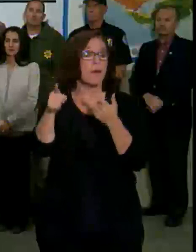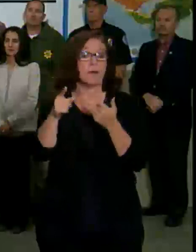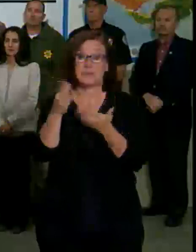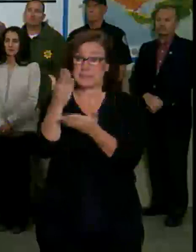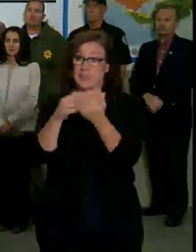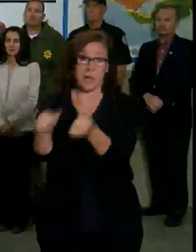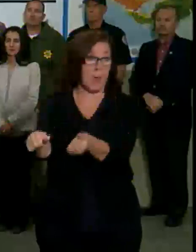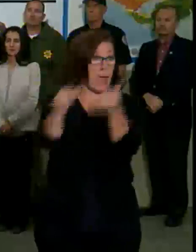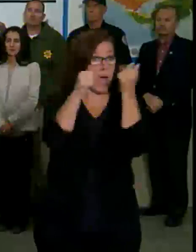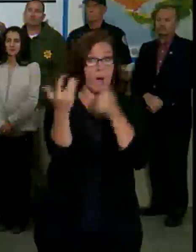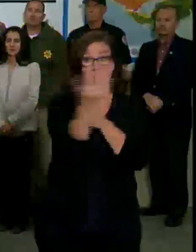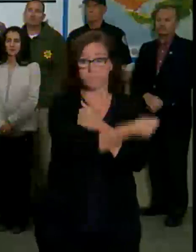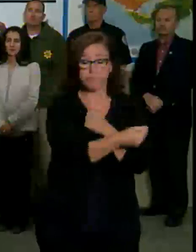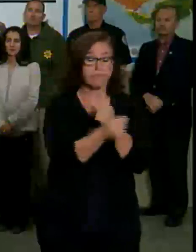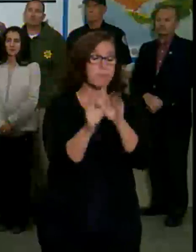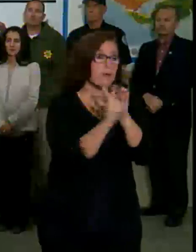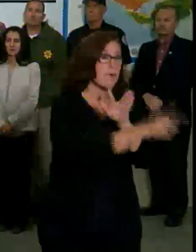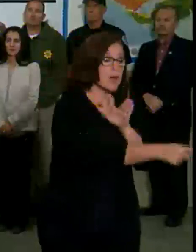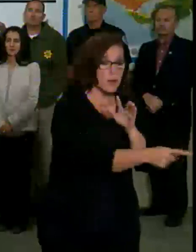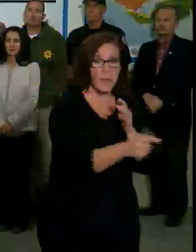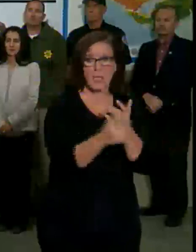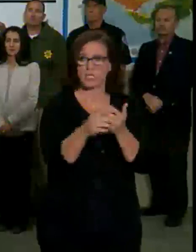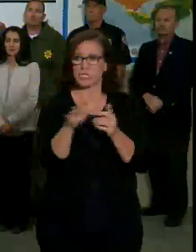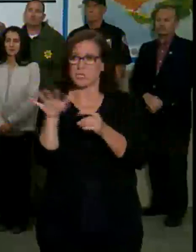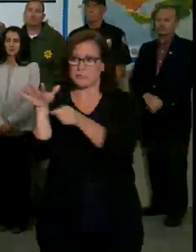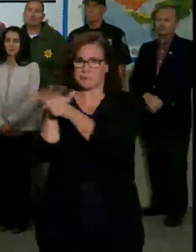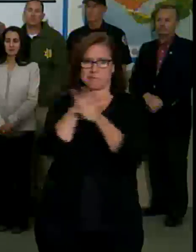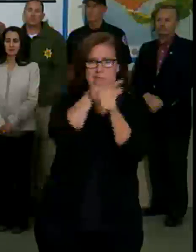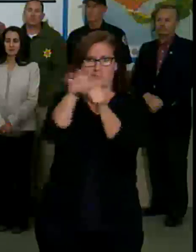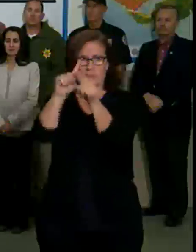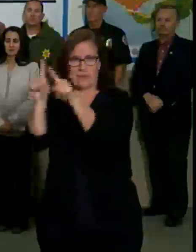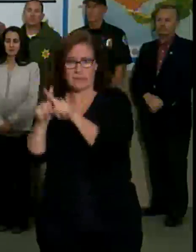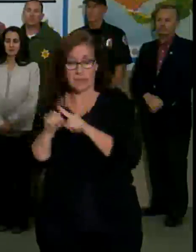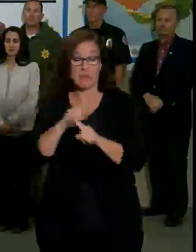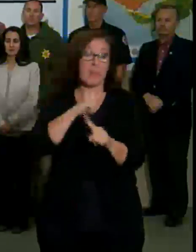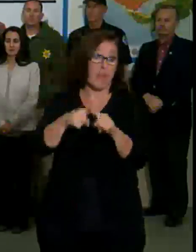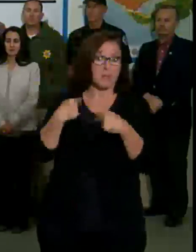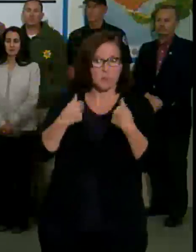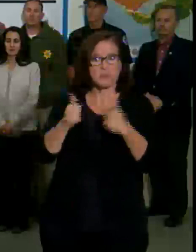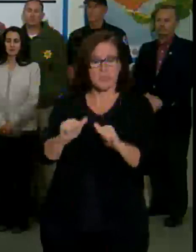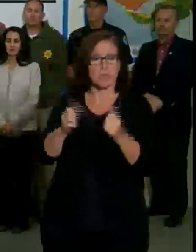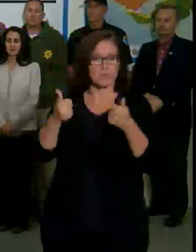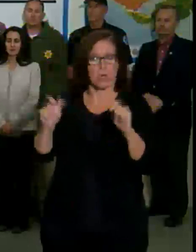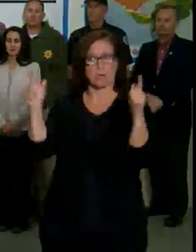evacuations and continuing with ongoing fire suppression action.